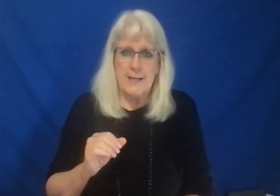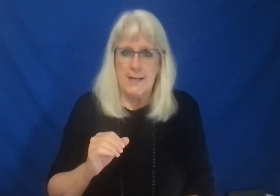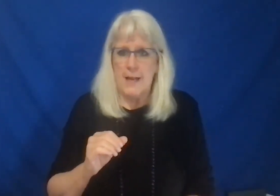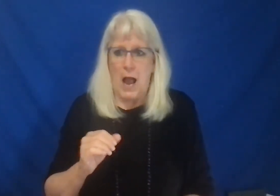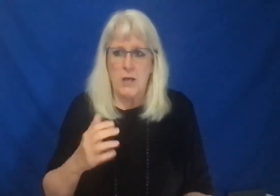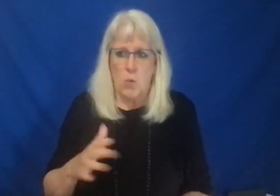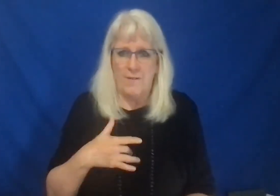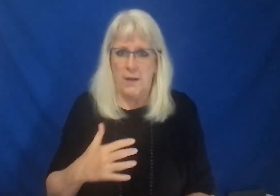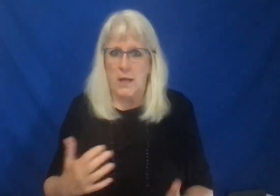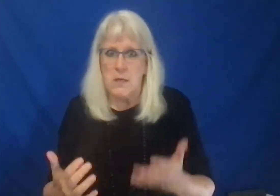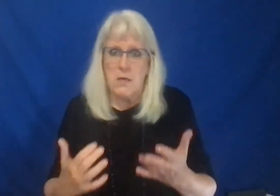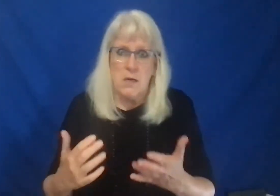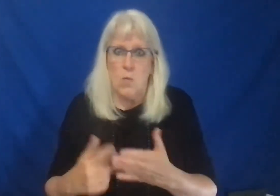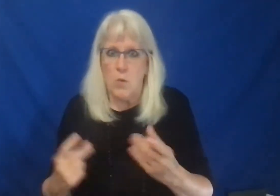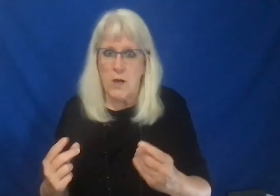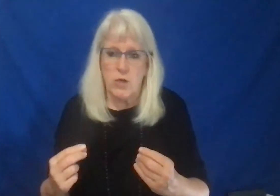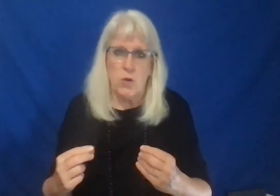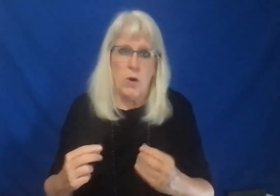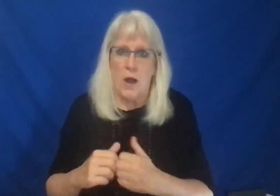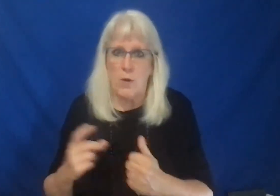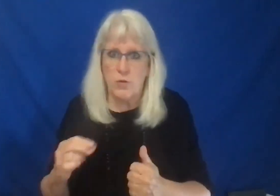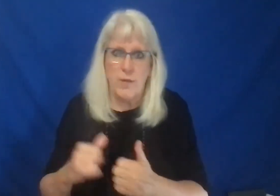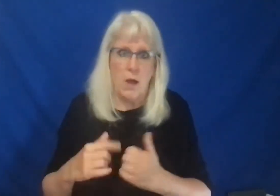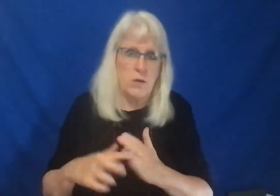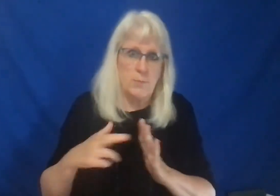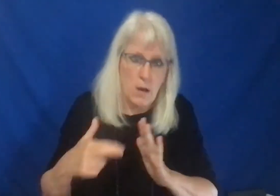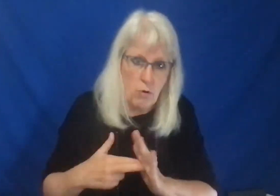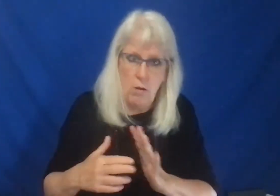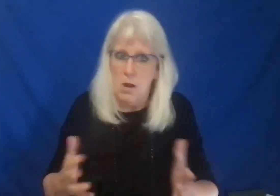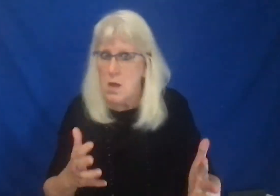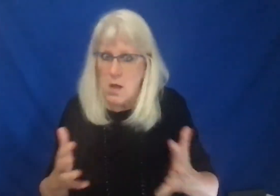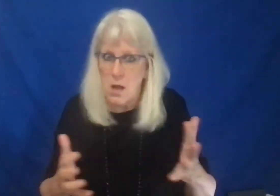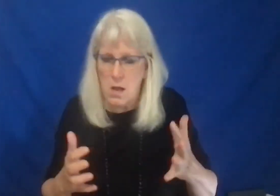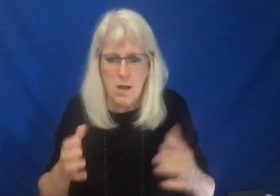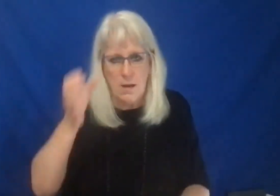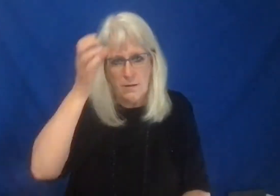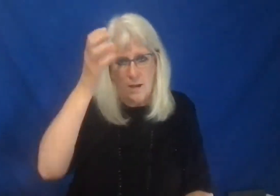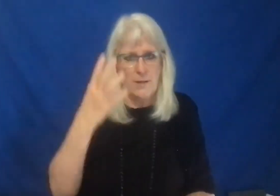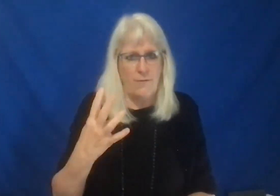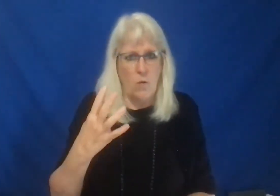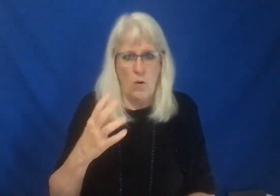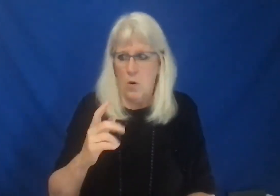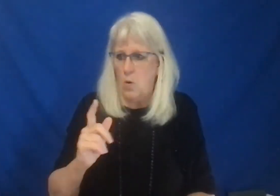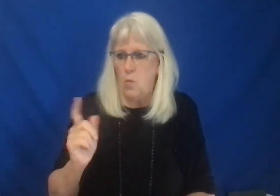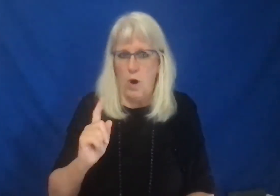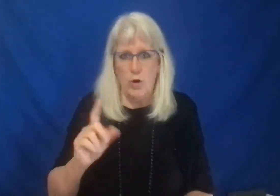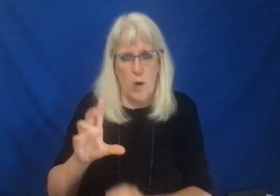it, and what's my role and what's my place, and going back to Concept 4, where do I participate, where do I butt out? And so I rely